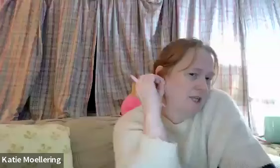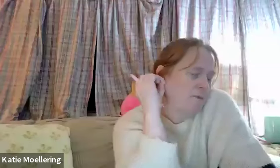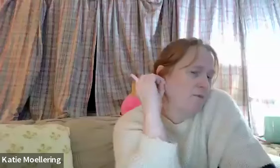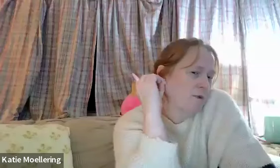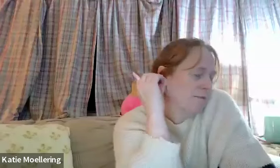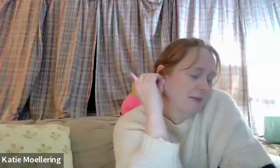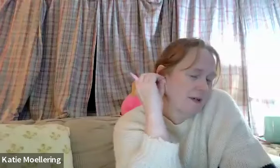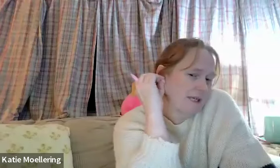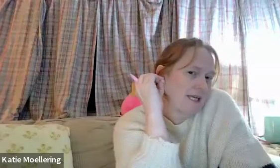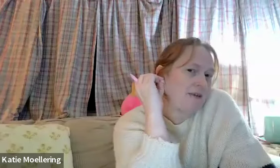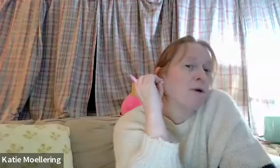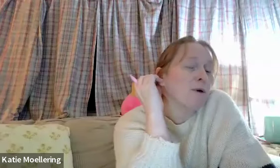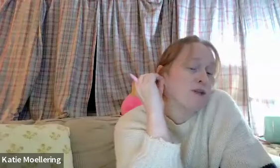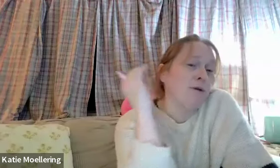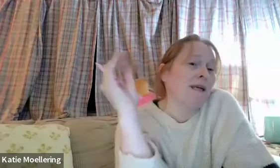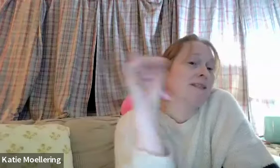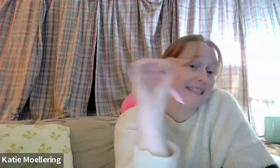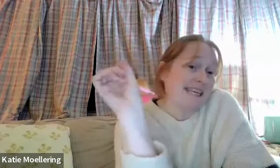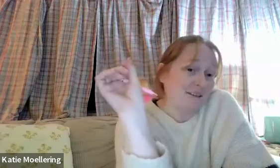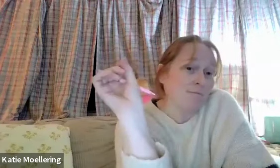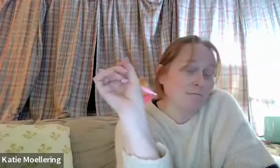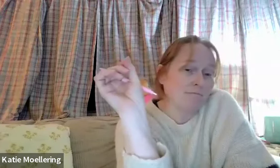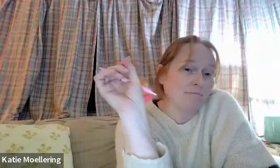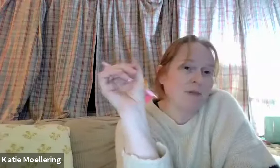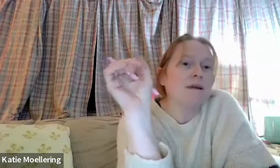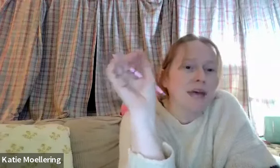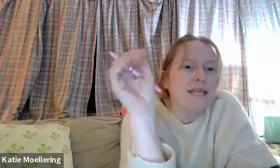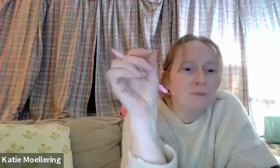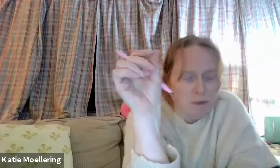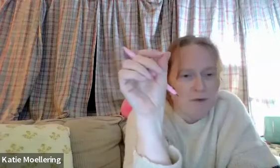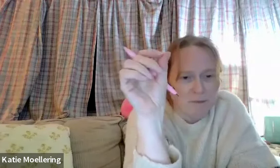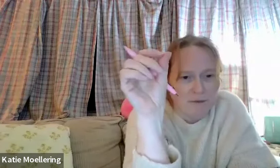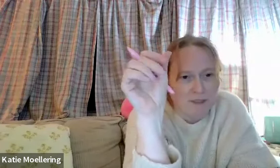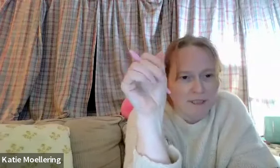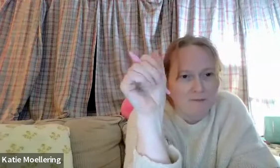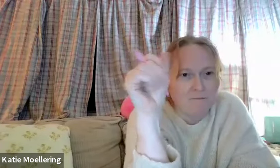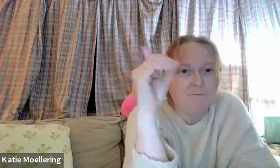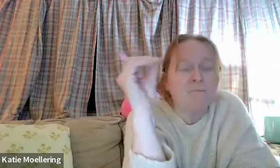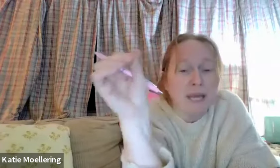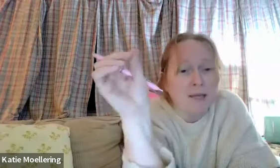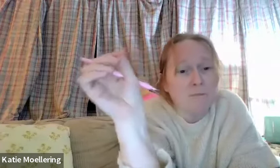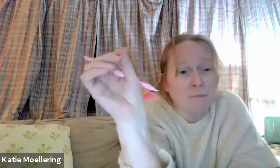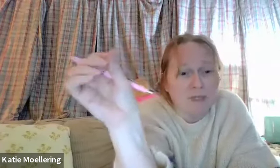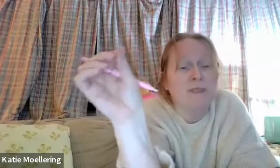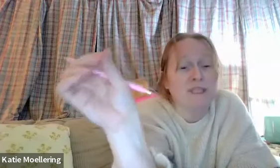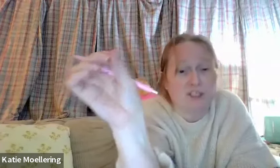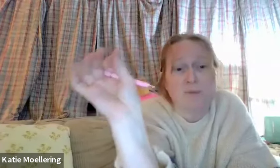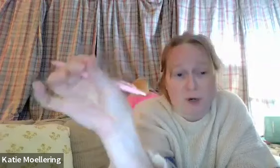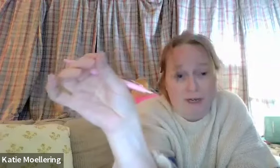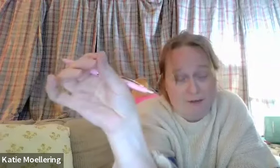so, mm, if we were doing C, that's where we would be really paying much more attention to